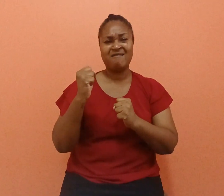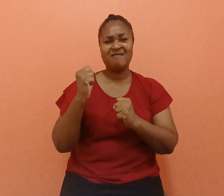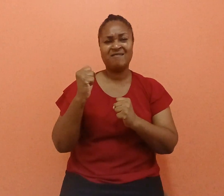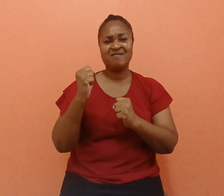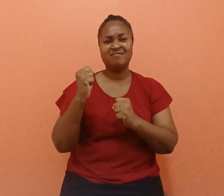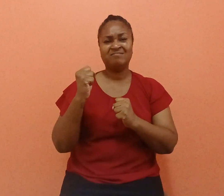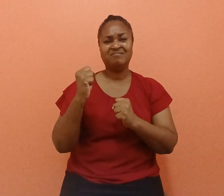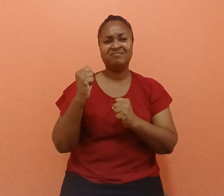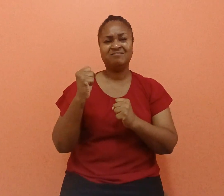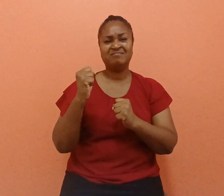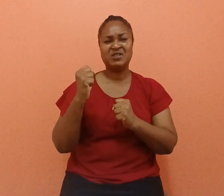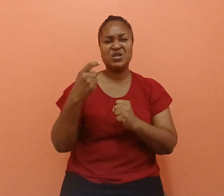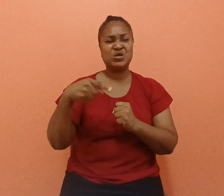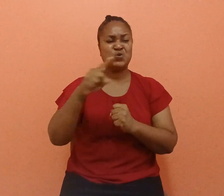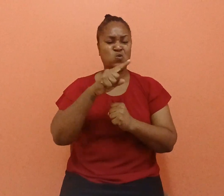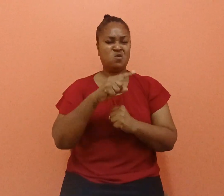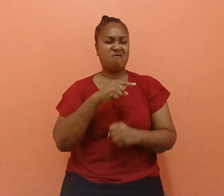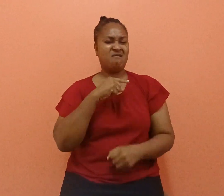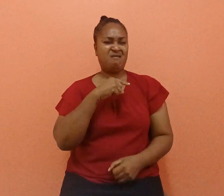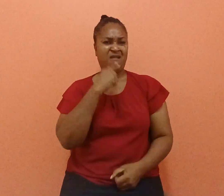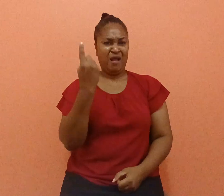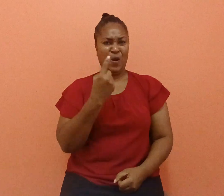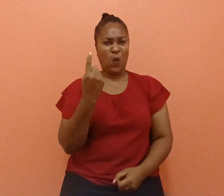You are never alone.